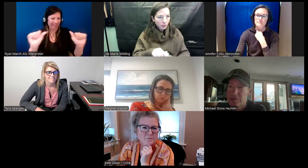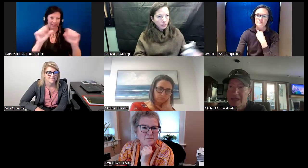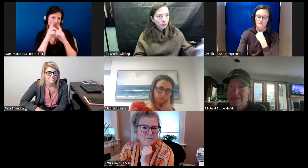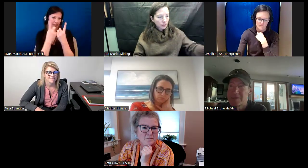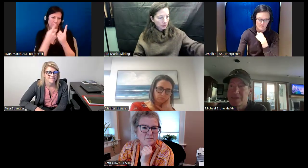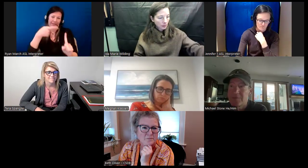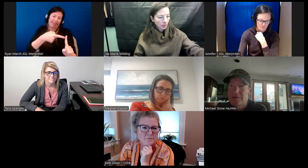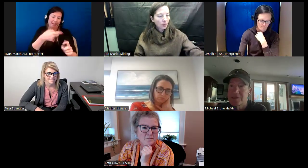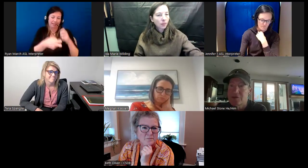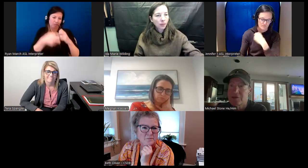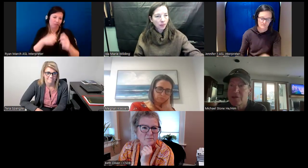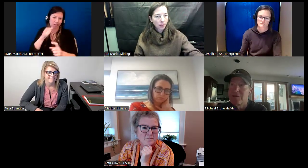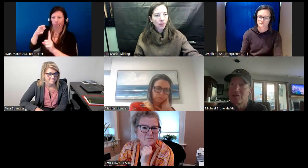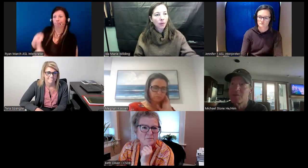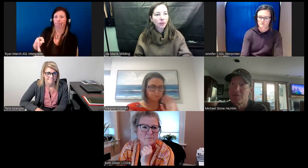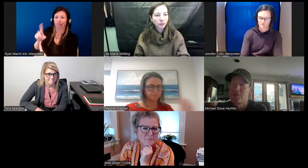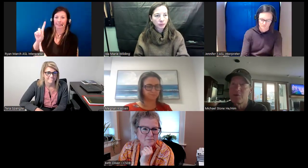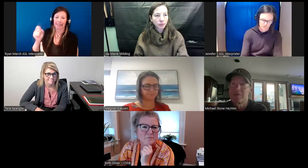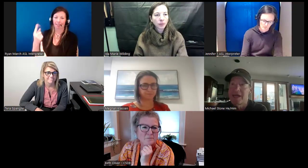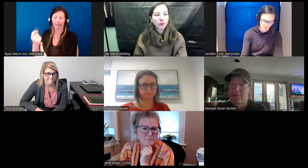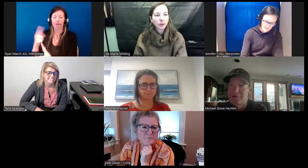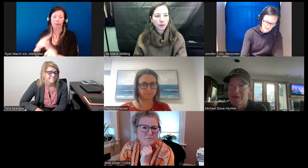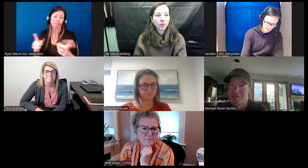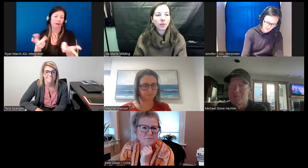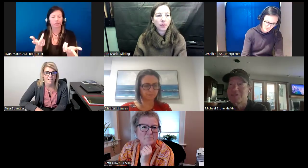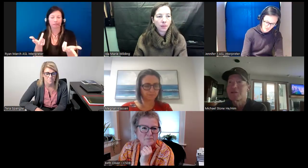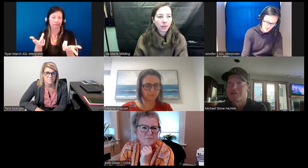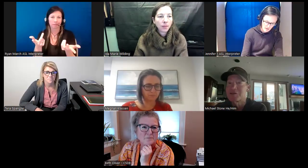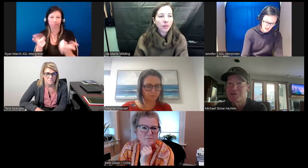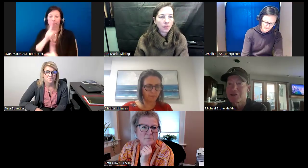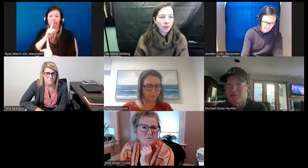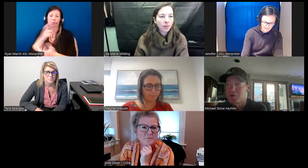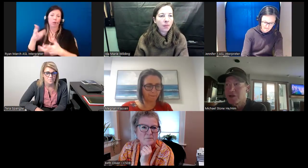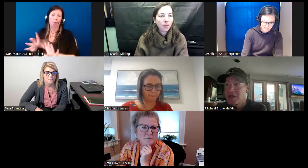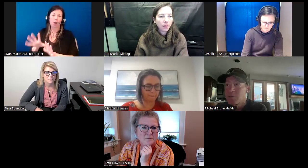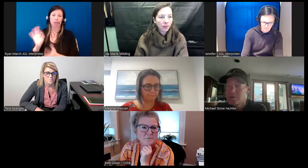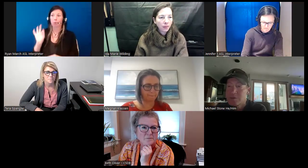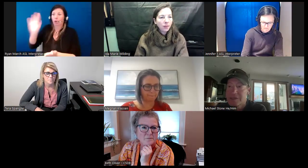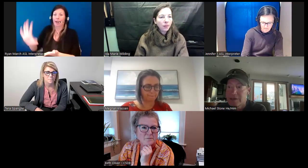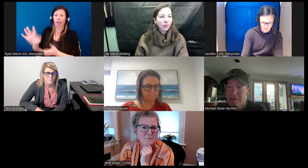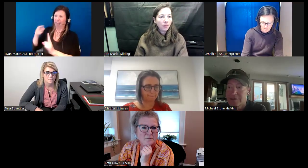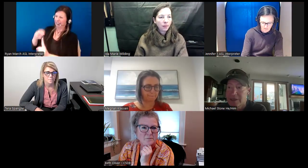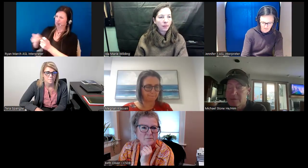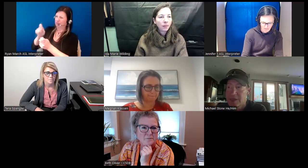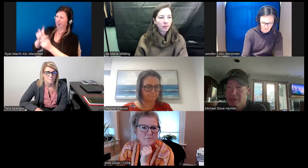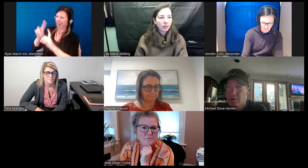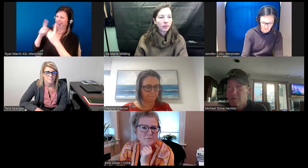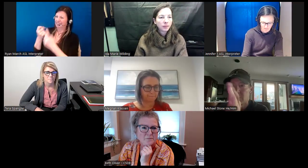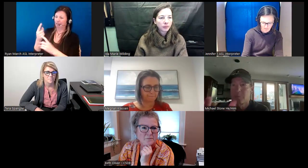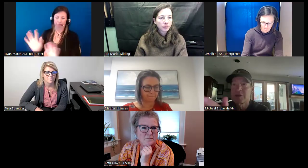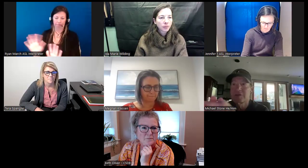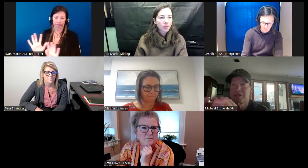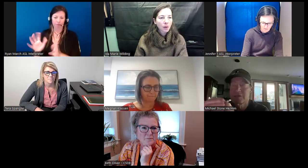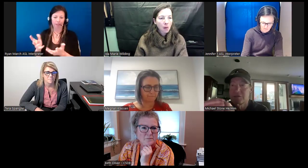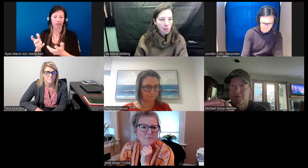the issue, not specifically District 11. It's almost, if we put that out there that it's specifically District 11, we're selling ourselves,